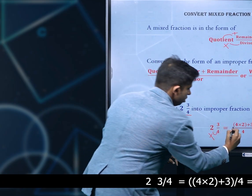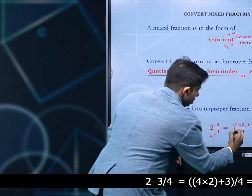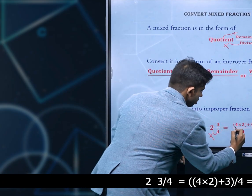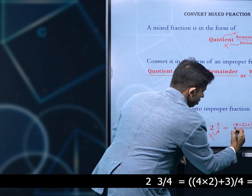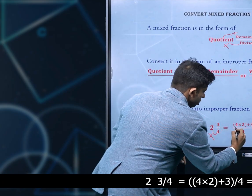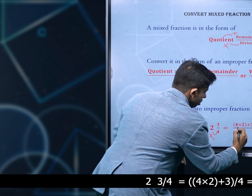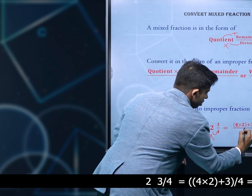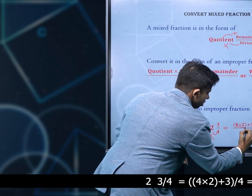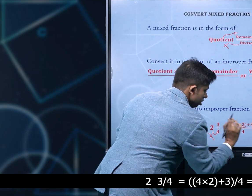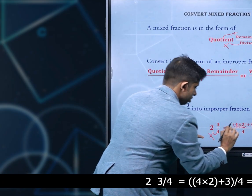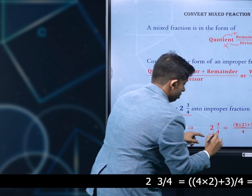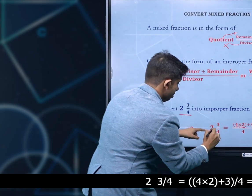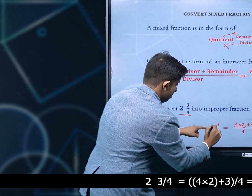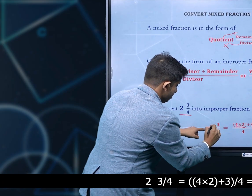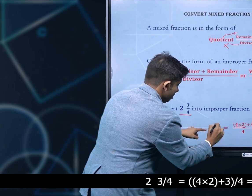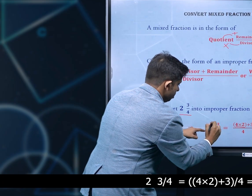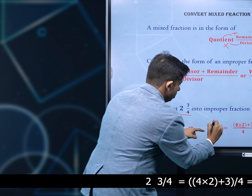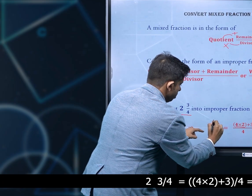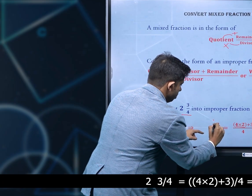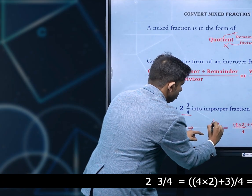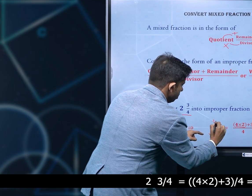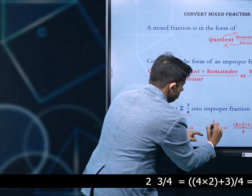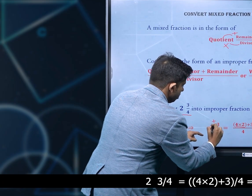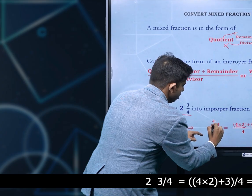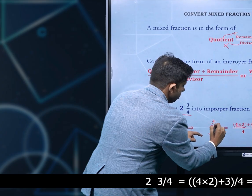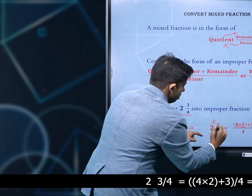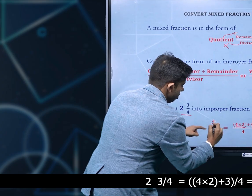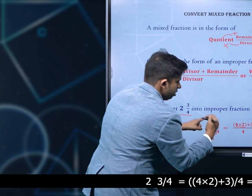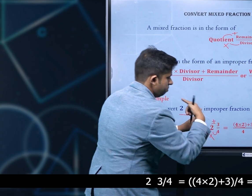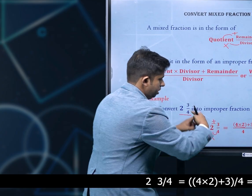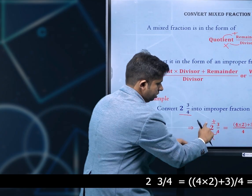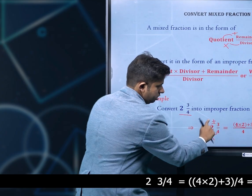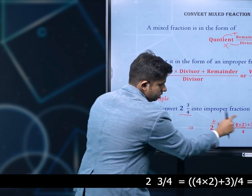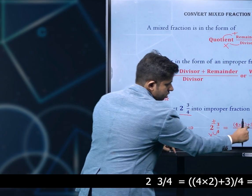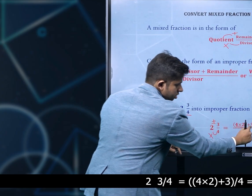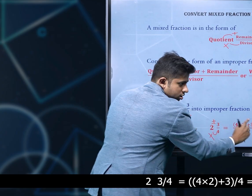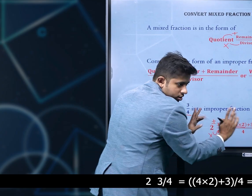plus 3 by 4.